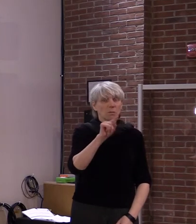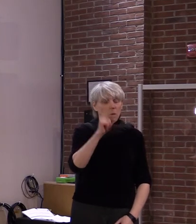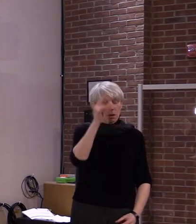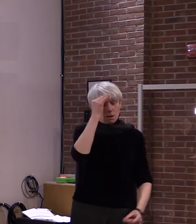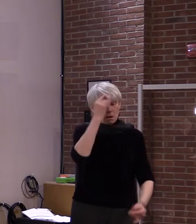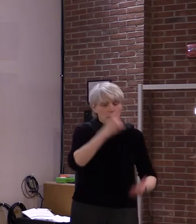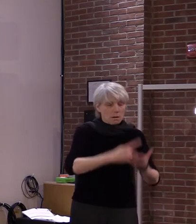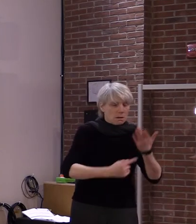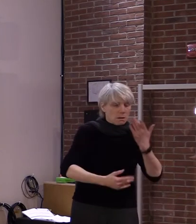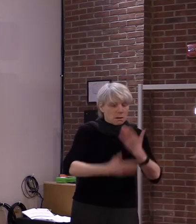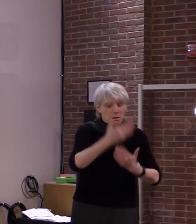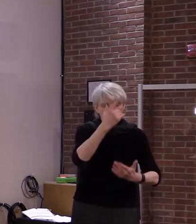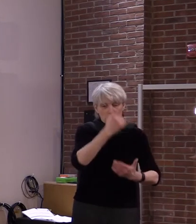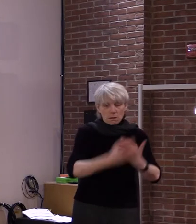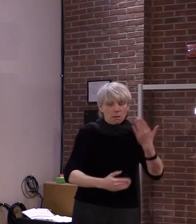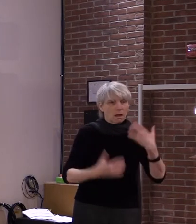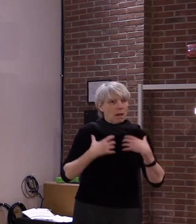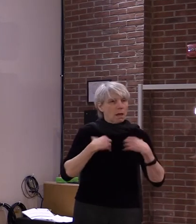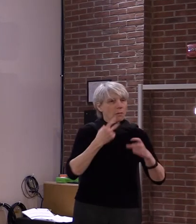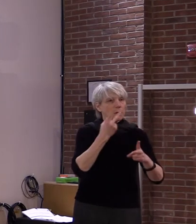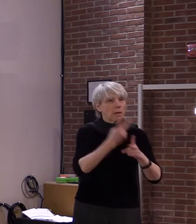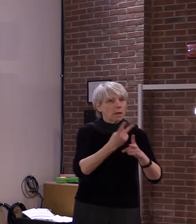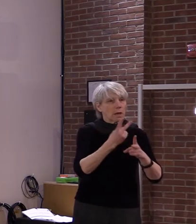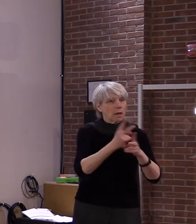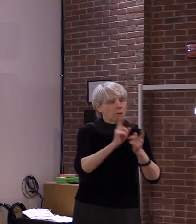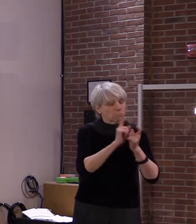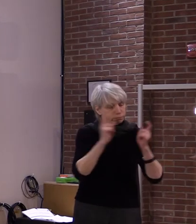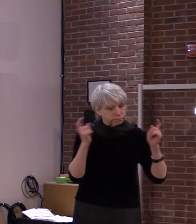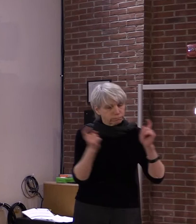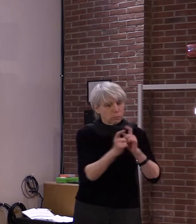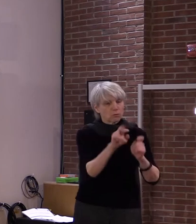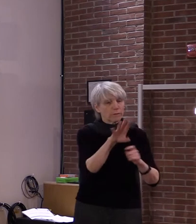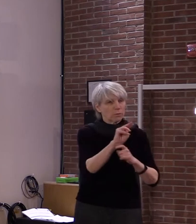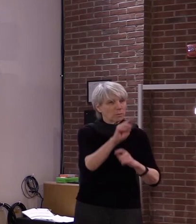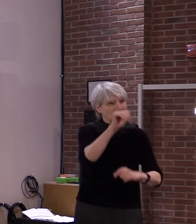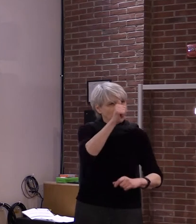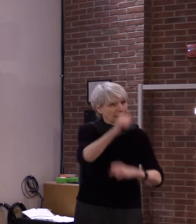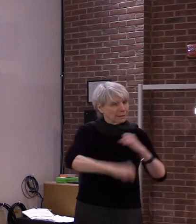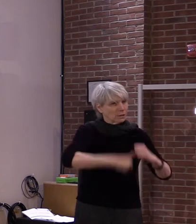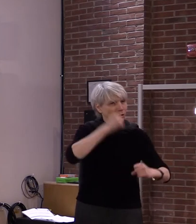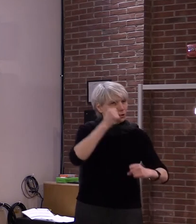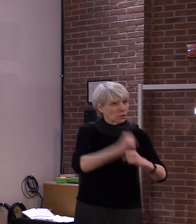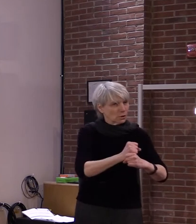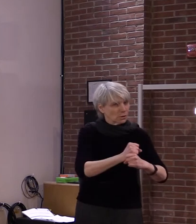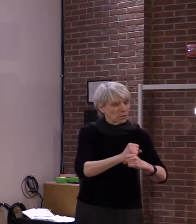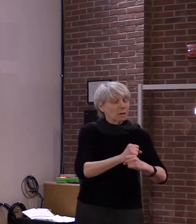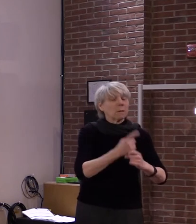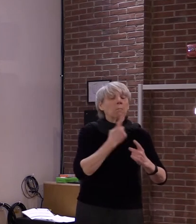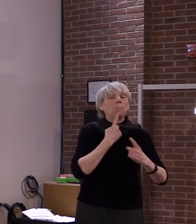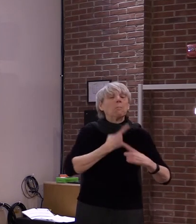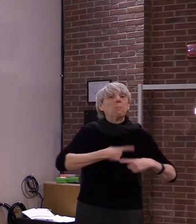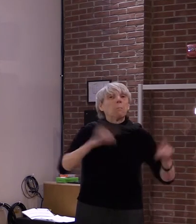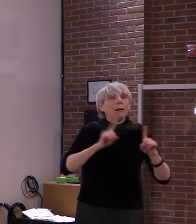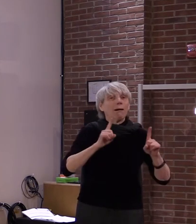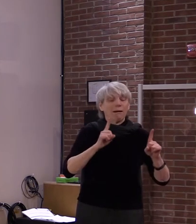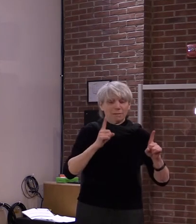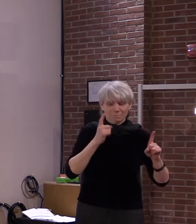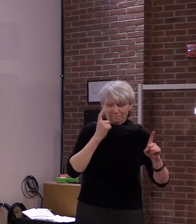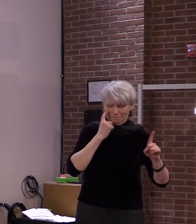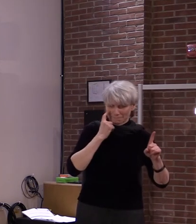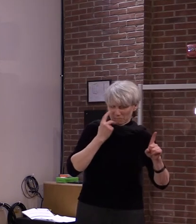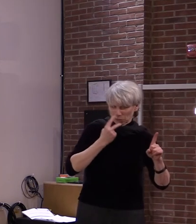just in the last three or four days the last few days uh there's been what i consider in any way to be a striking development which is